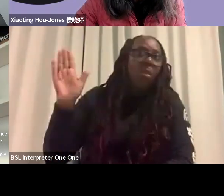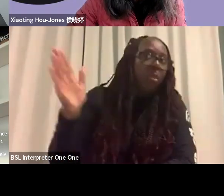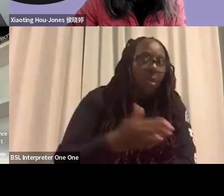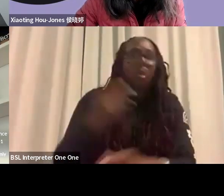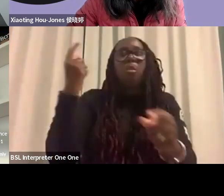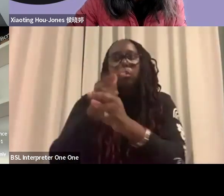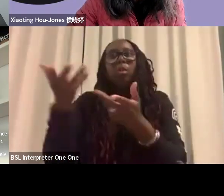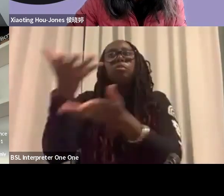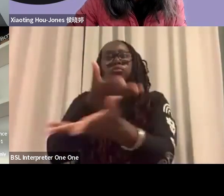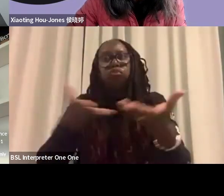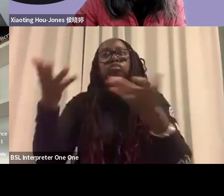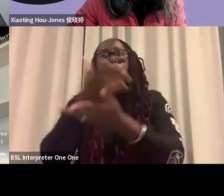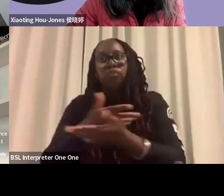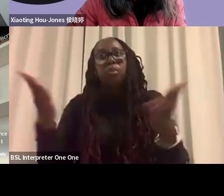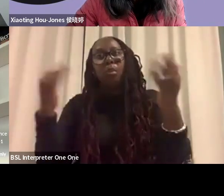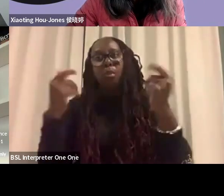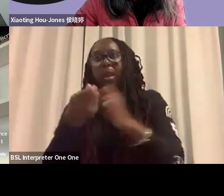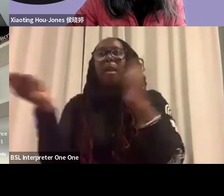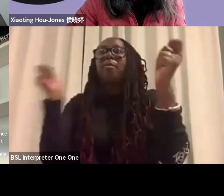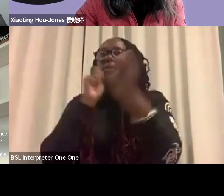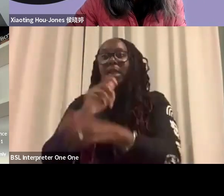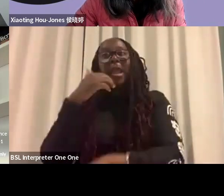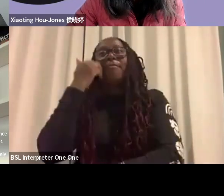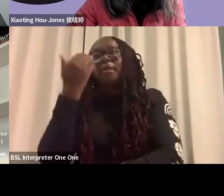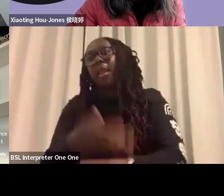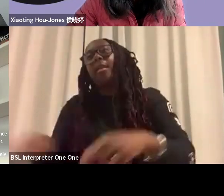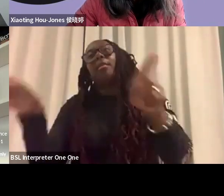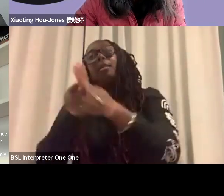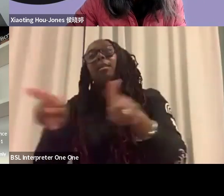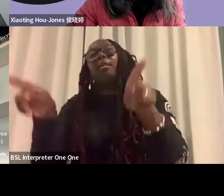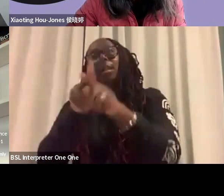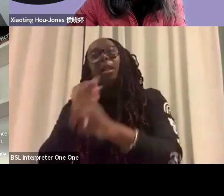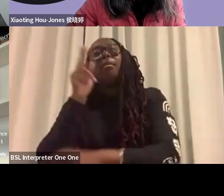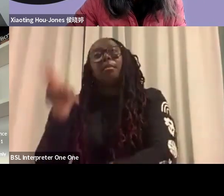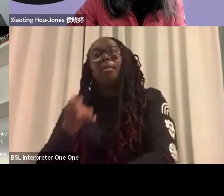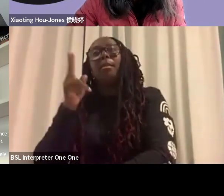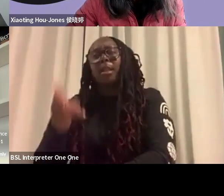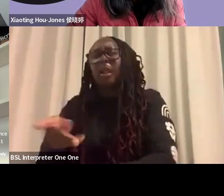of a good thing that we hear every day. But in promoting